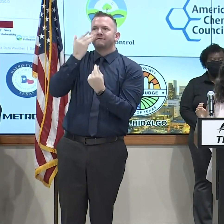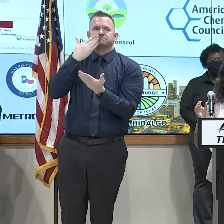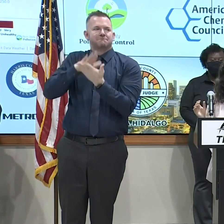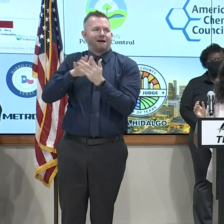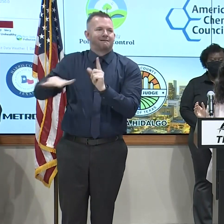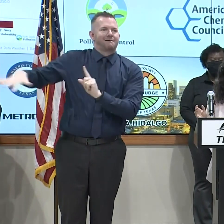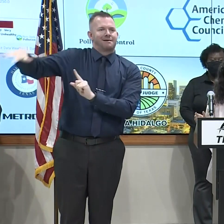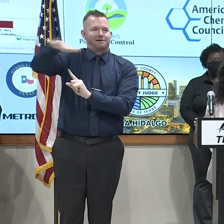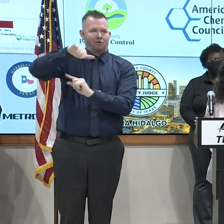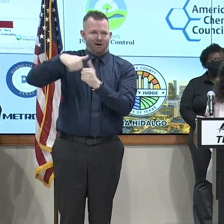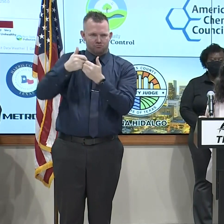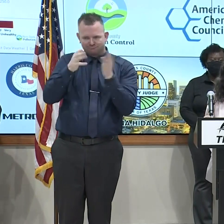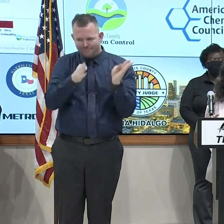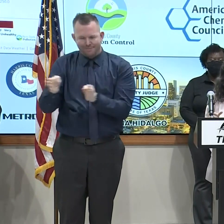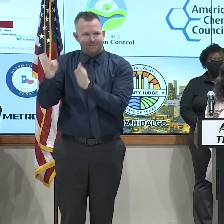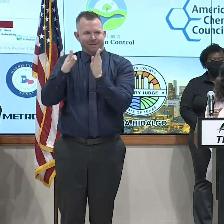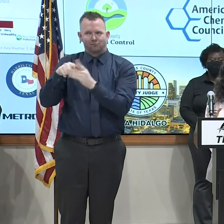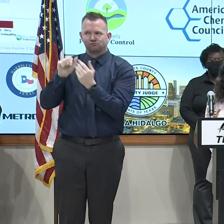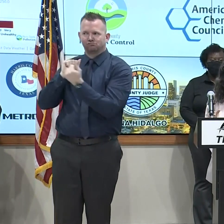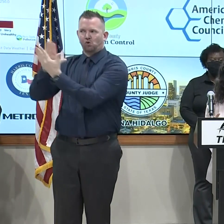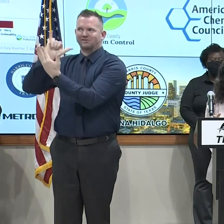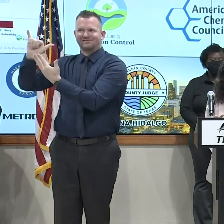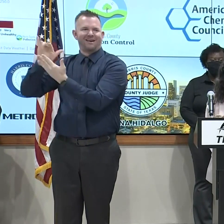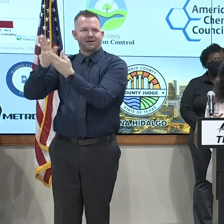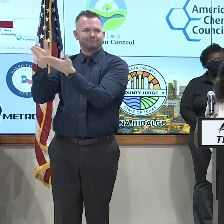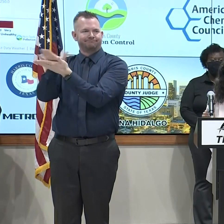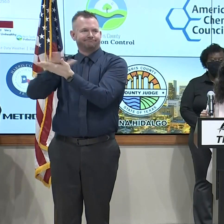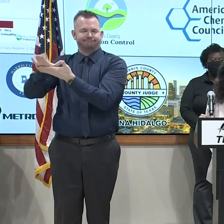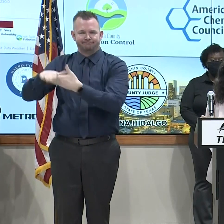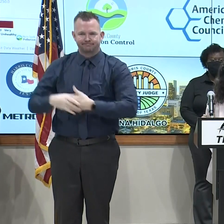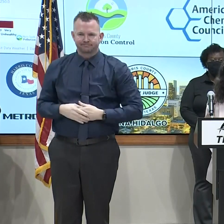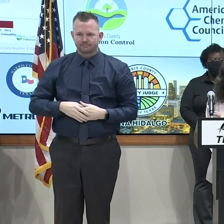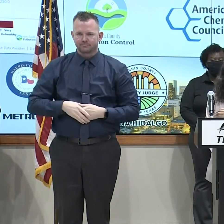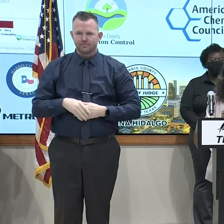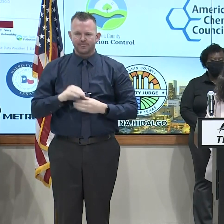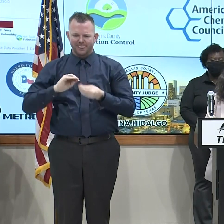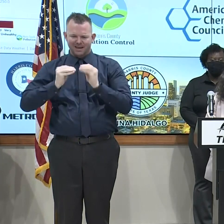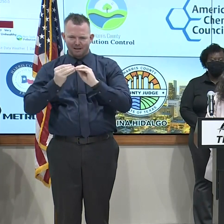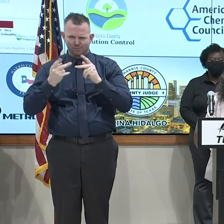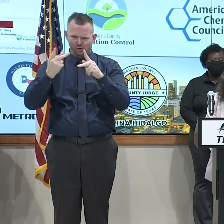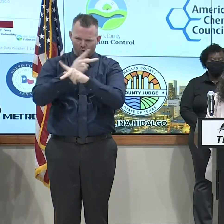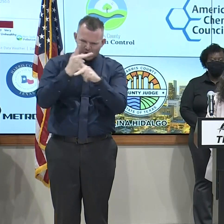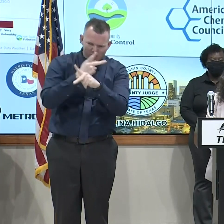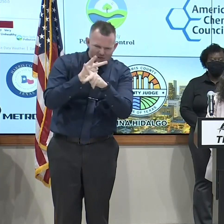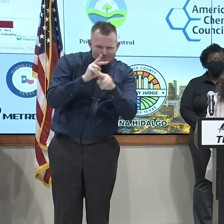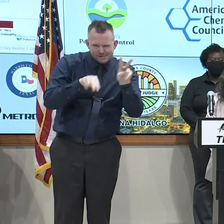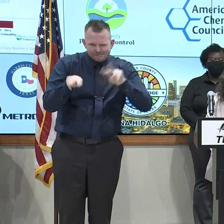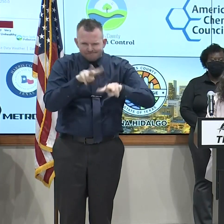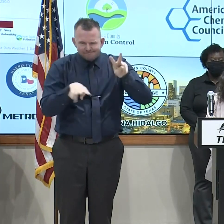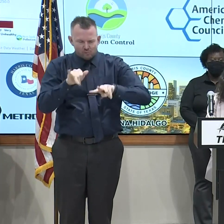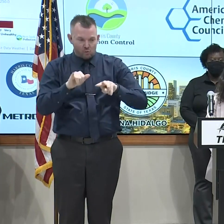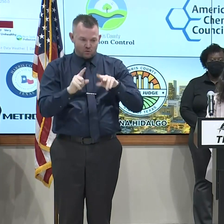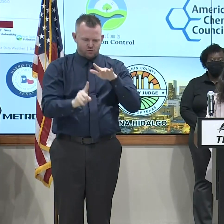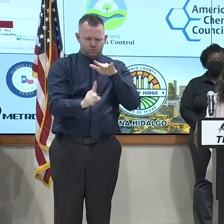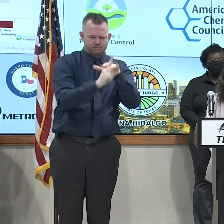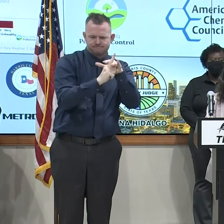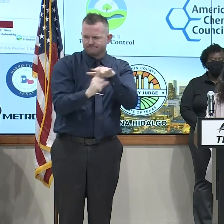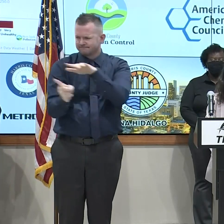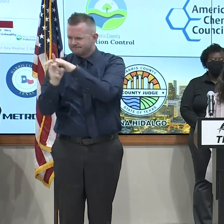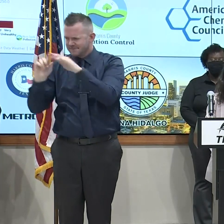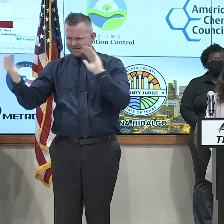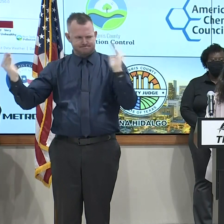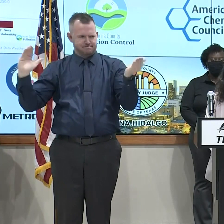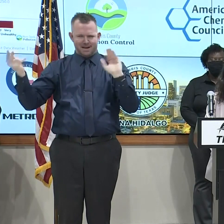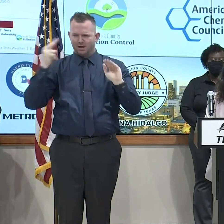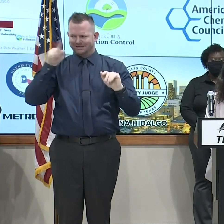is worse or the readings are worse during an incident compared to the baseline day-to-day